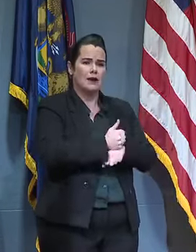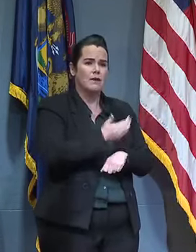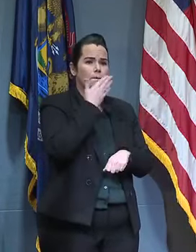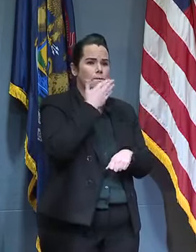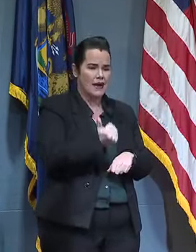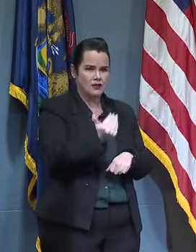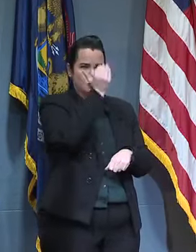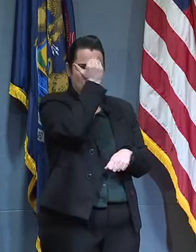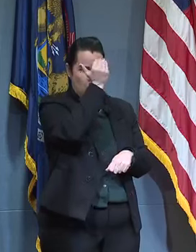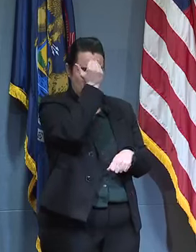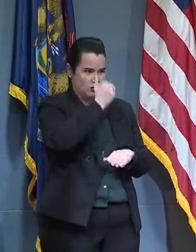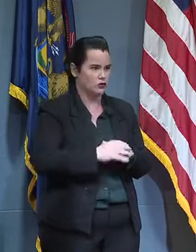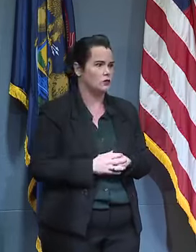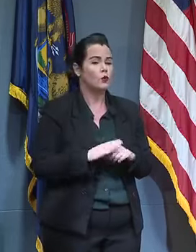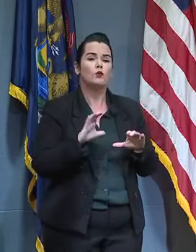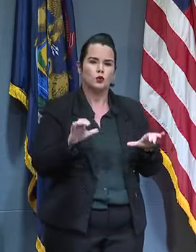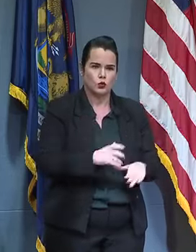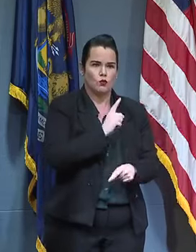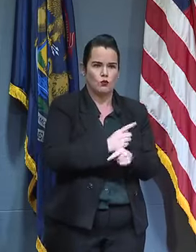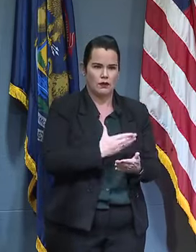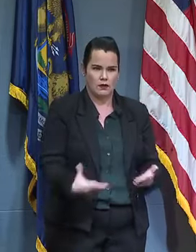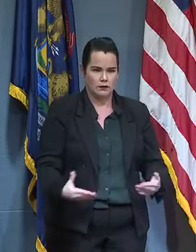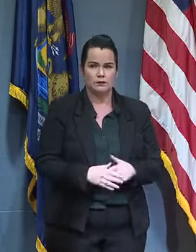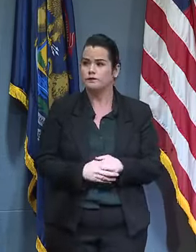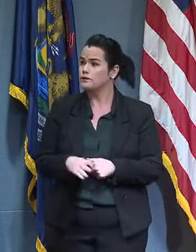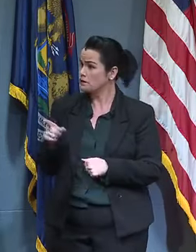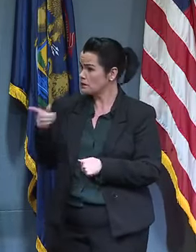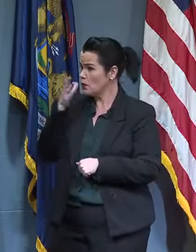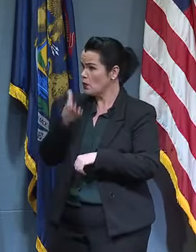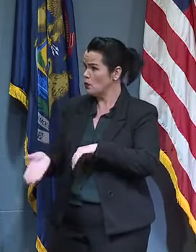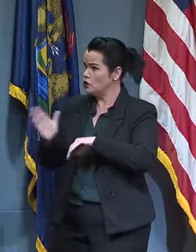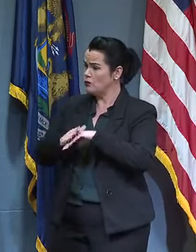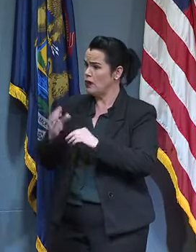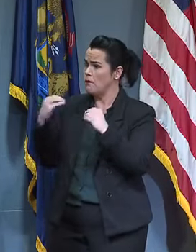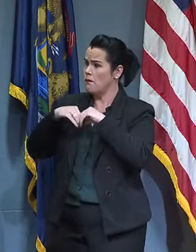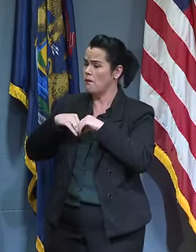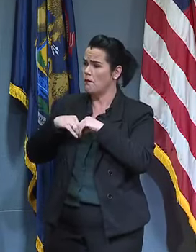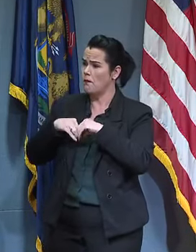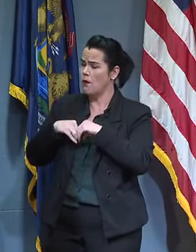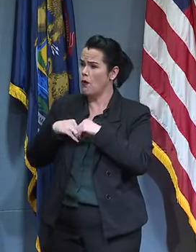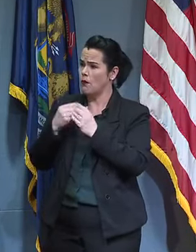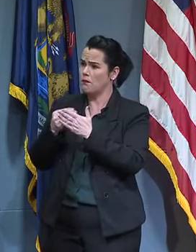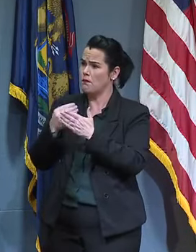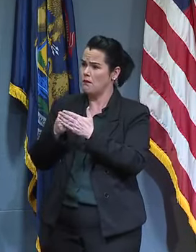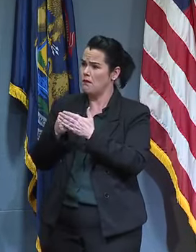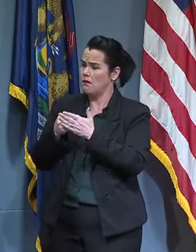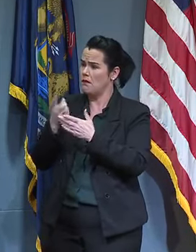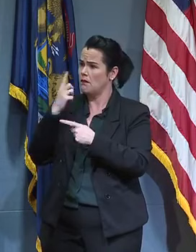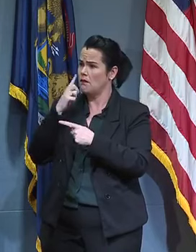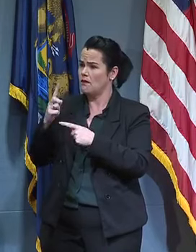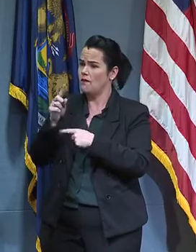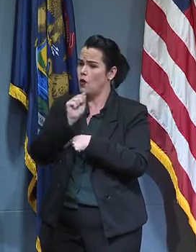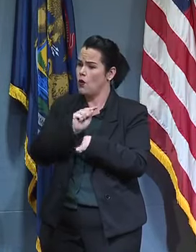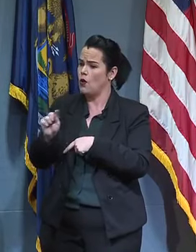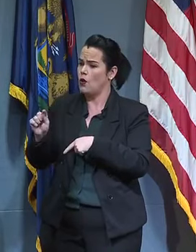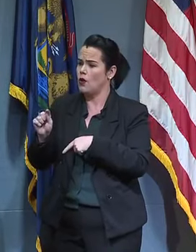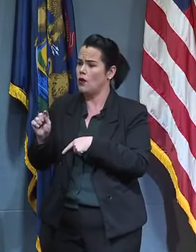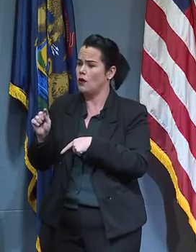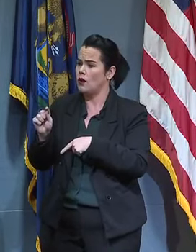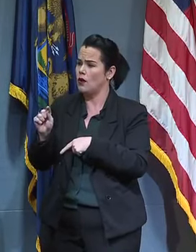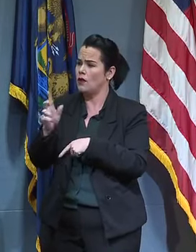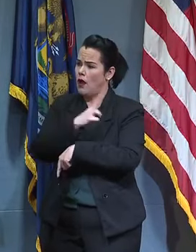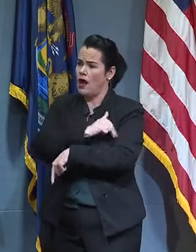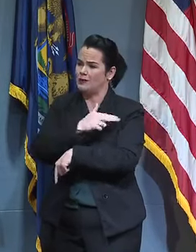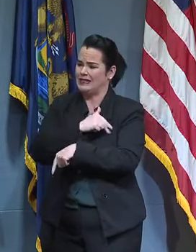Would you support additional financial assistance for hospitals who have been damaged by the number of procedures that they're able to